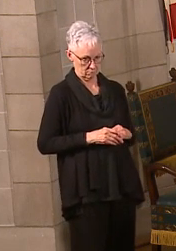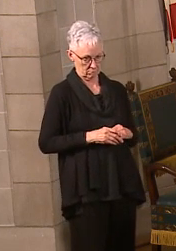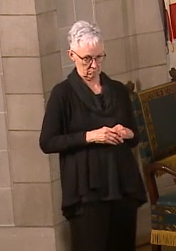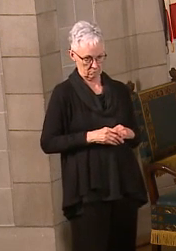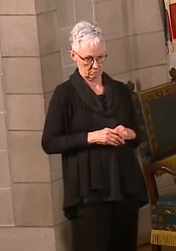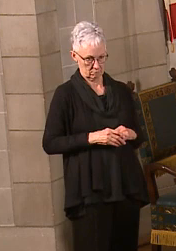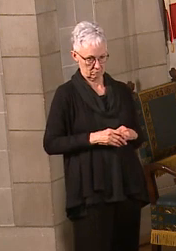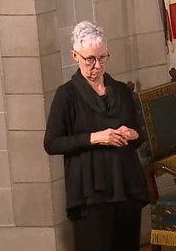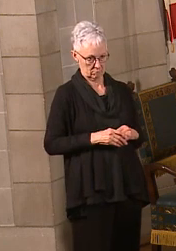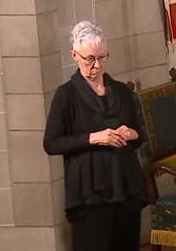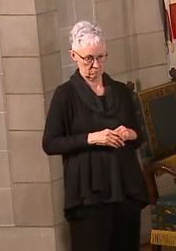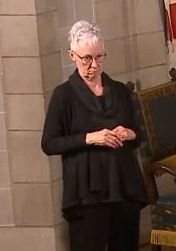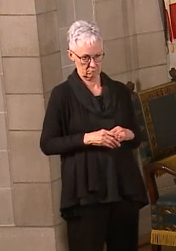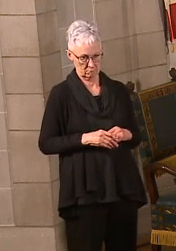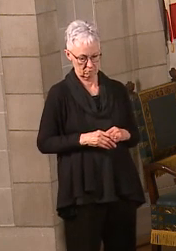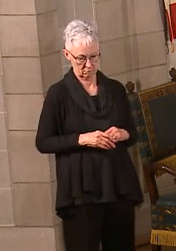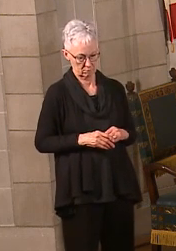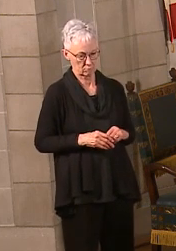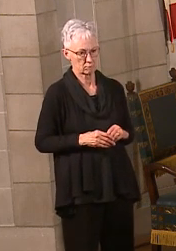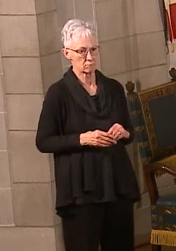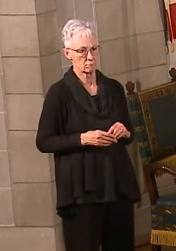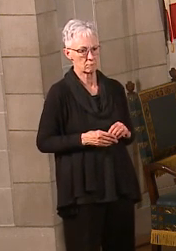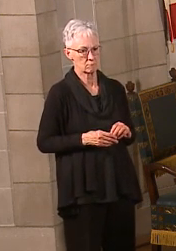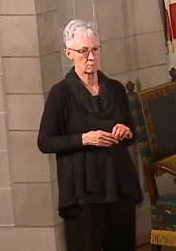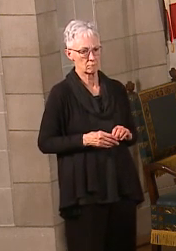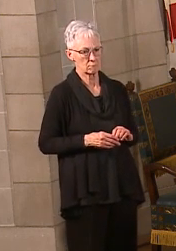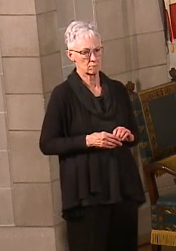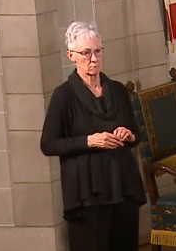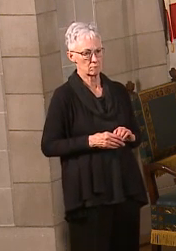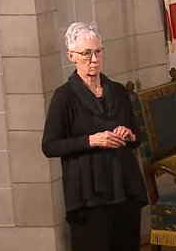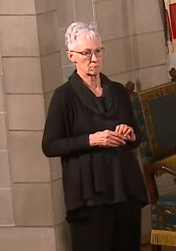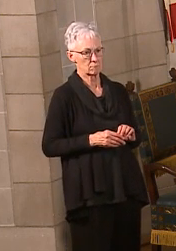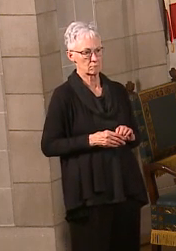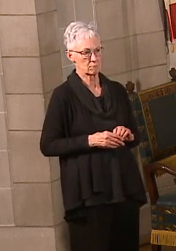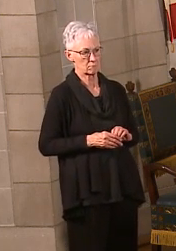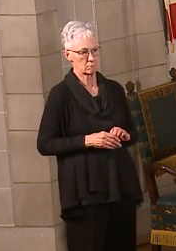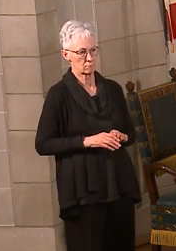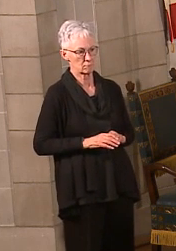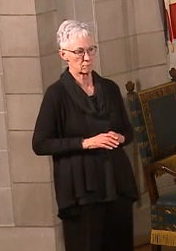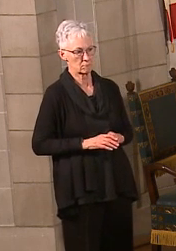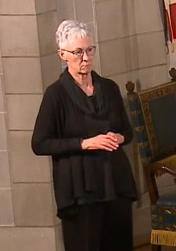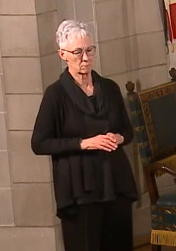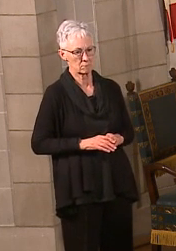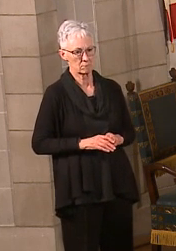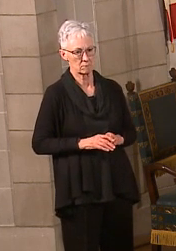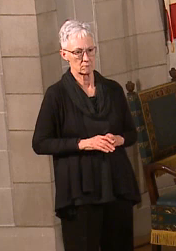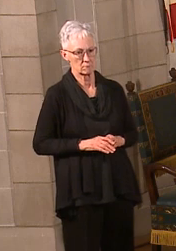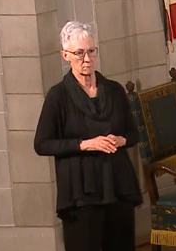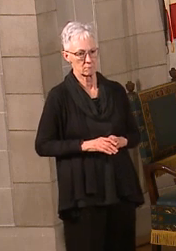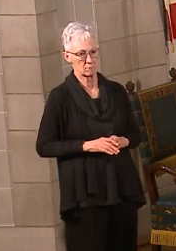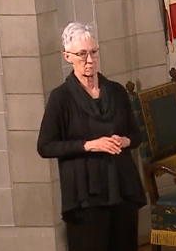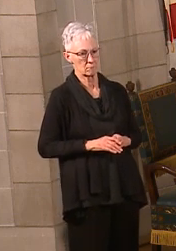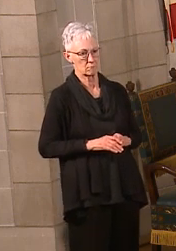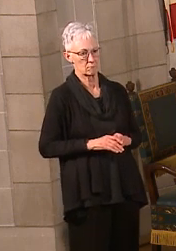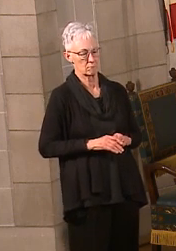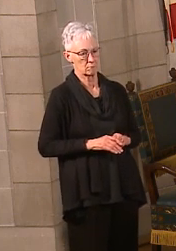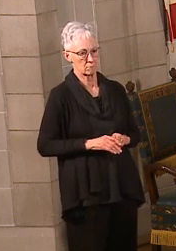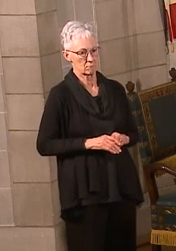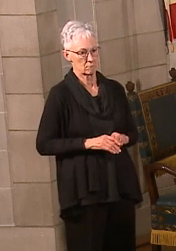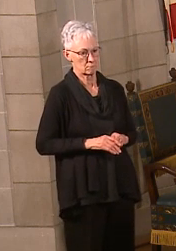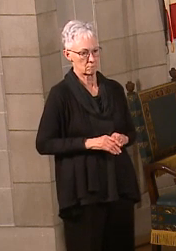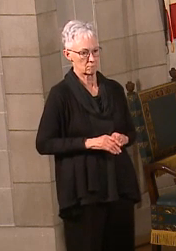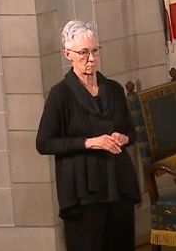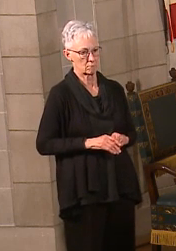things that are being done, but I know that we've heard from a number of employees who are concerned that they